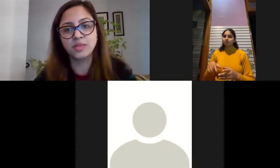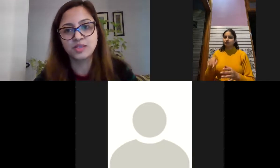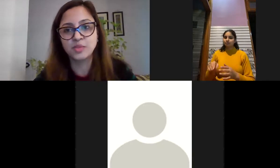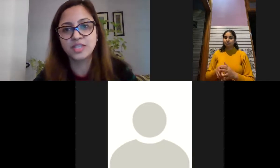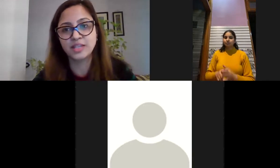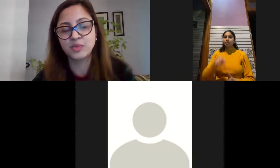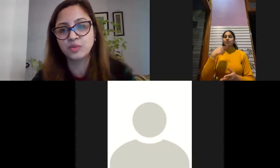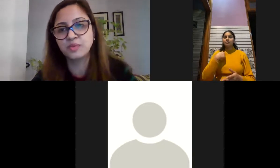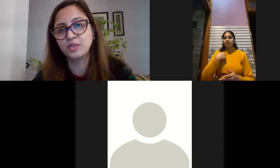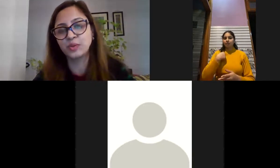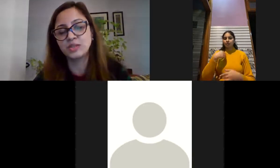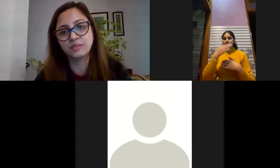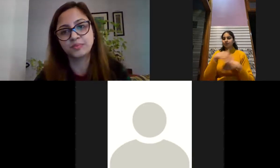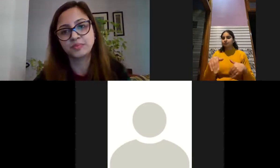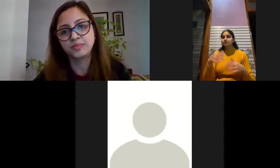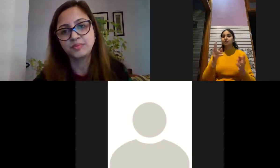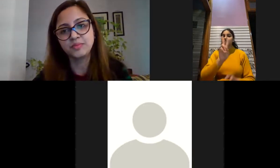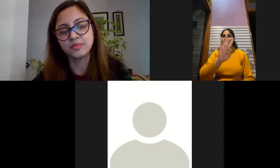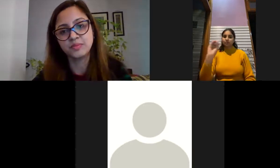20 minutes because that is what we were told.